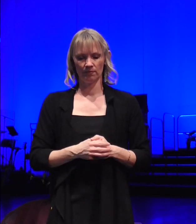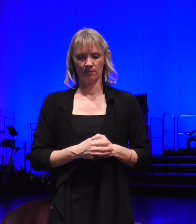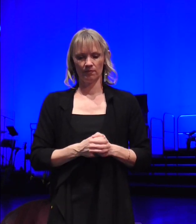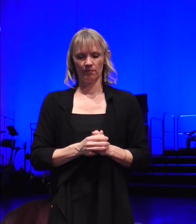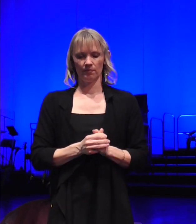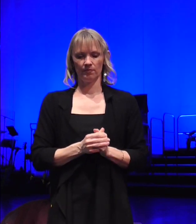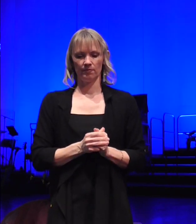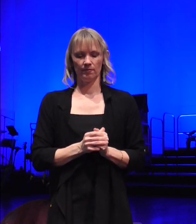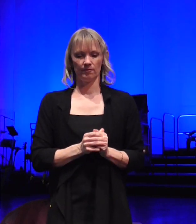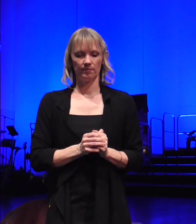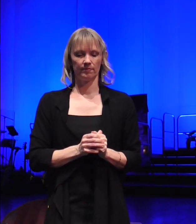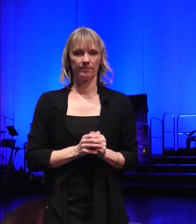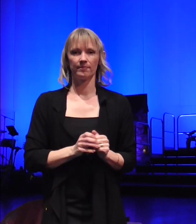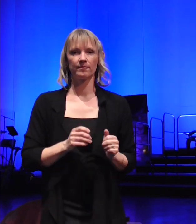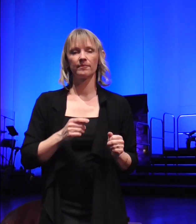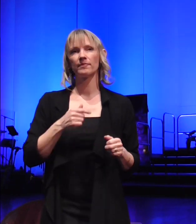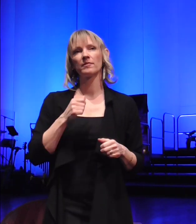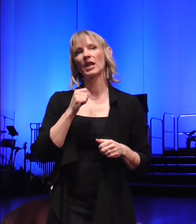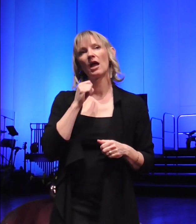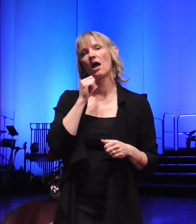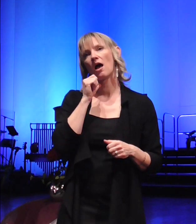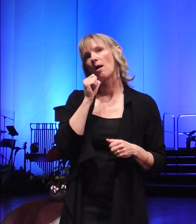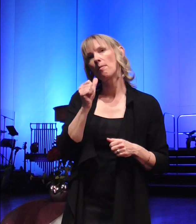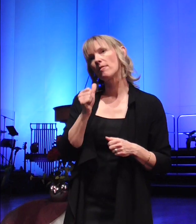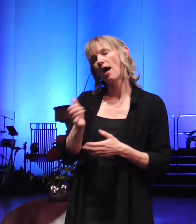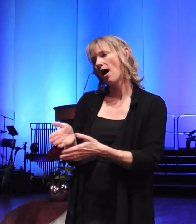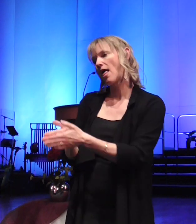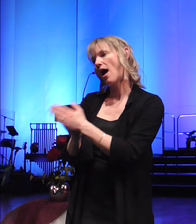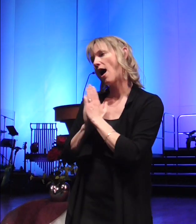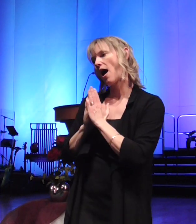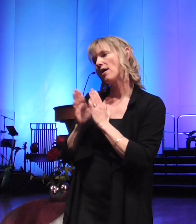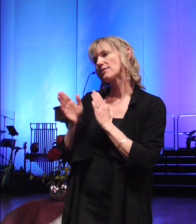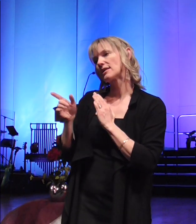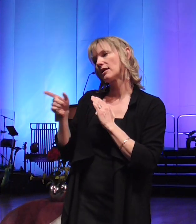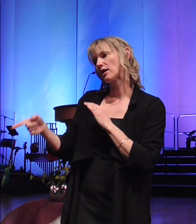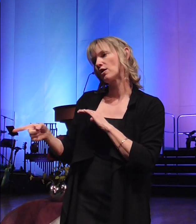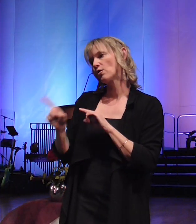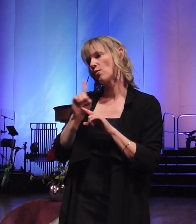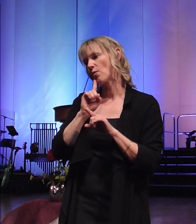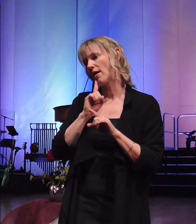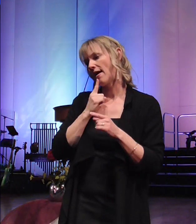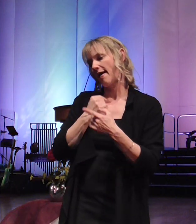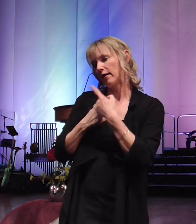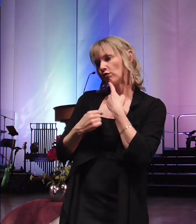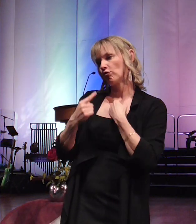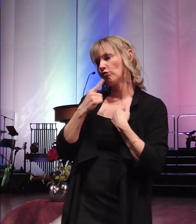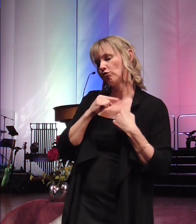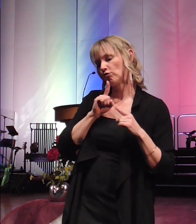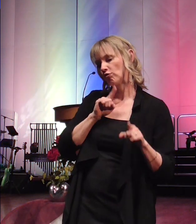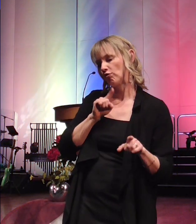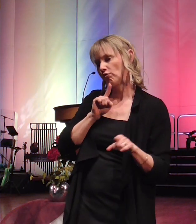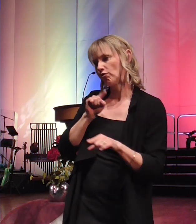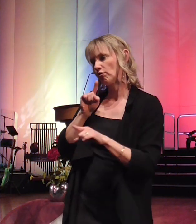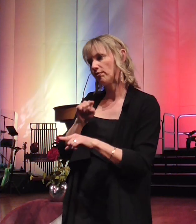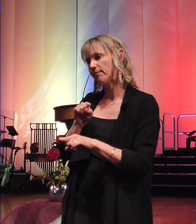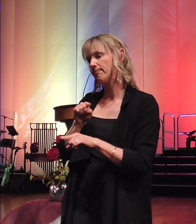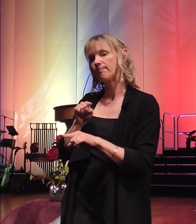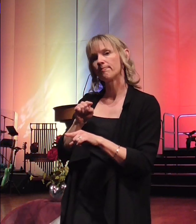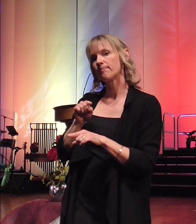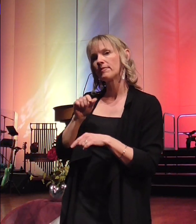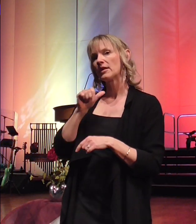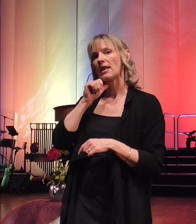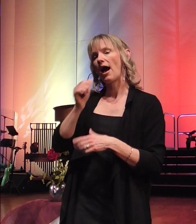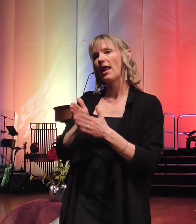And I'm not asking you for answers to all of these questions